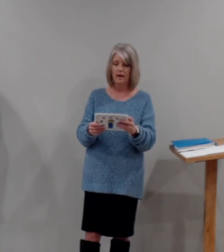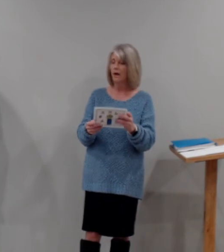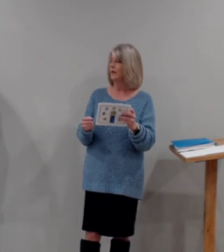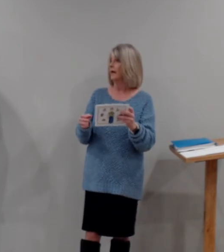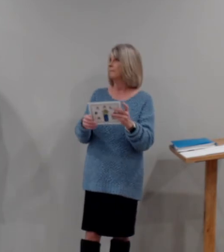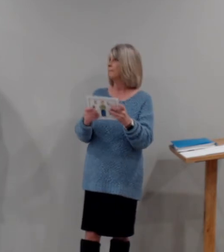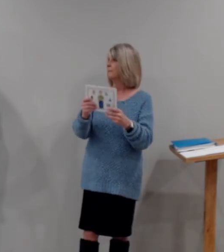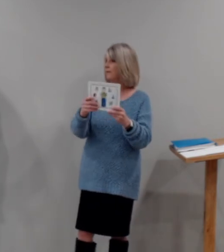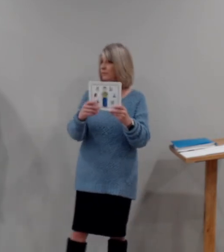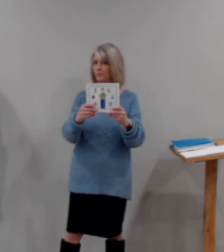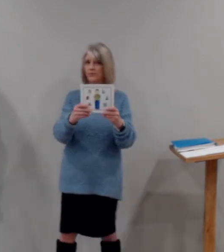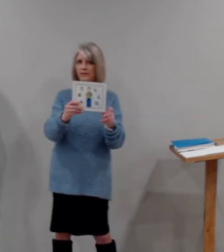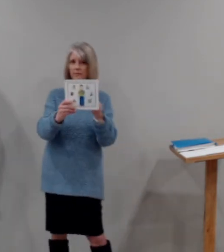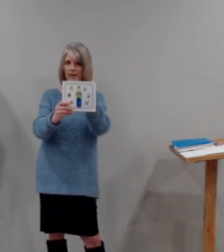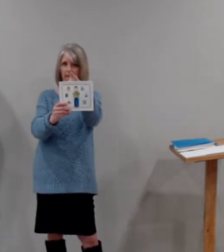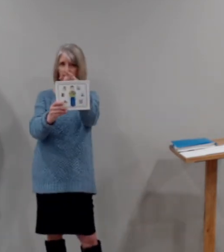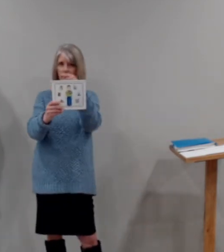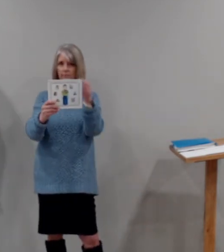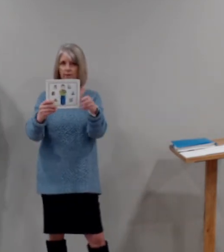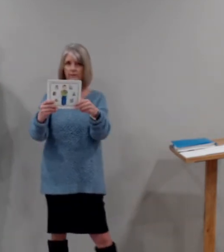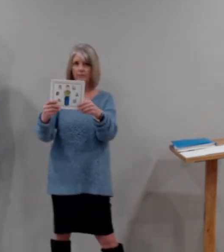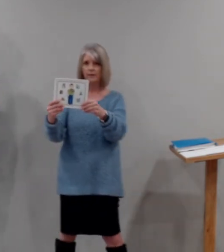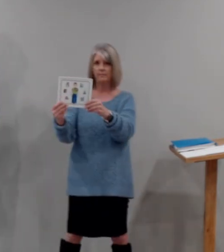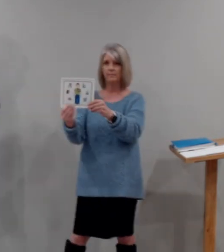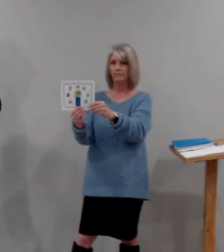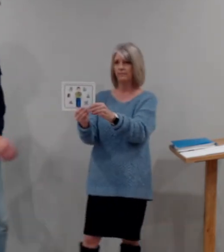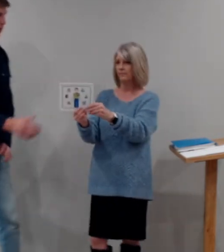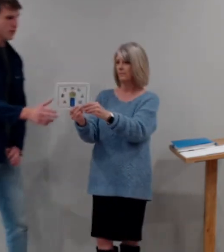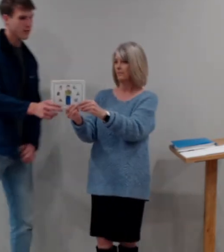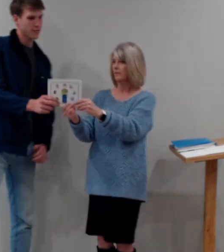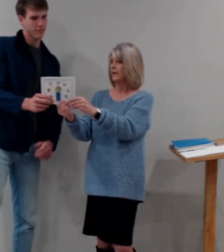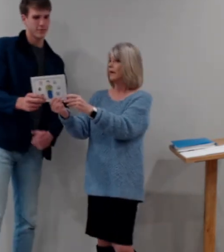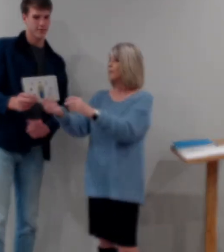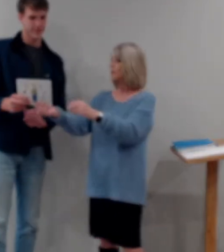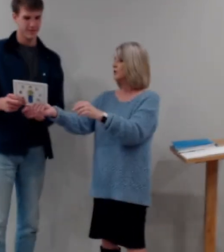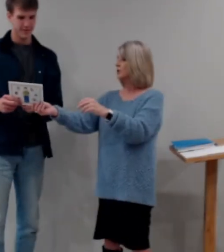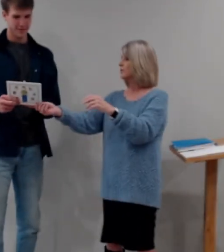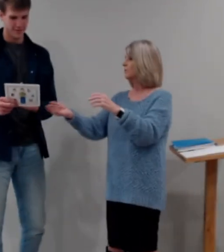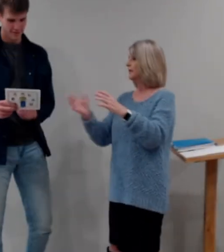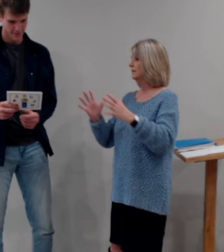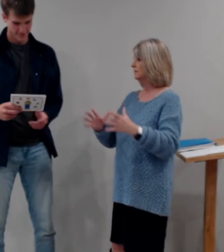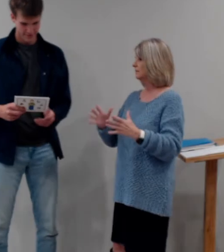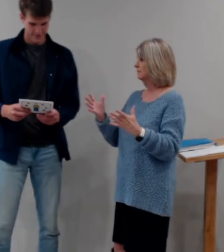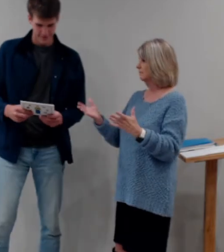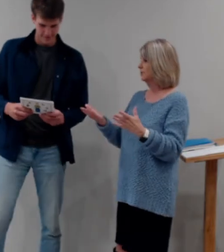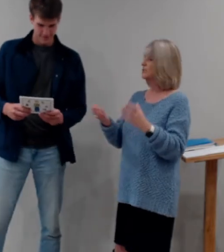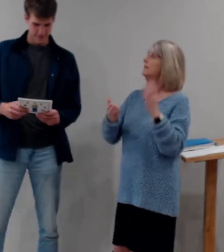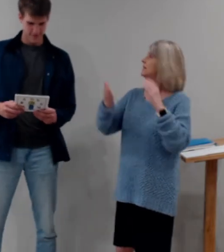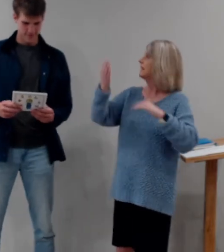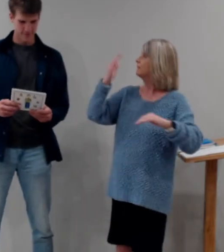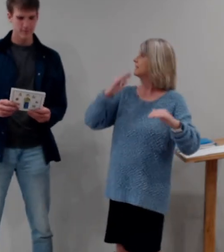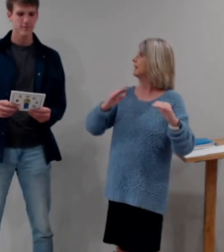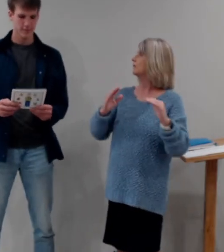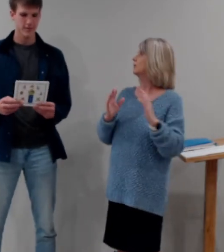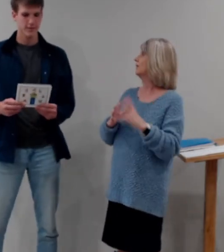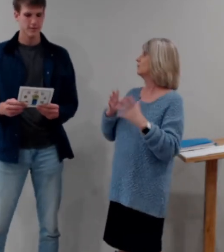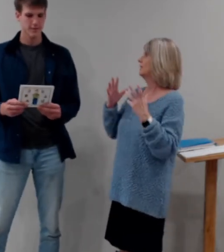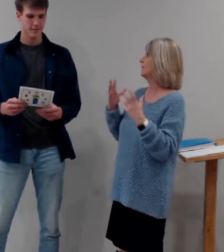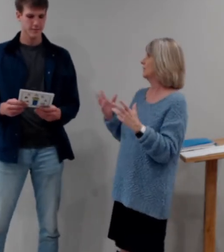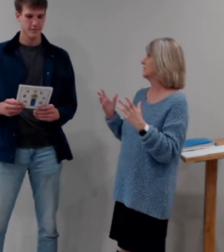Okay, if you will stand right here in front of the. Are we like pause? Well, just read. Just give me time to sign. You don't have to read very slow,